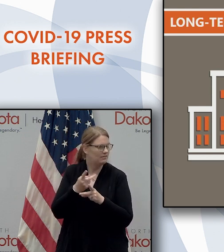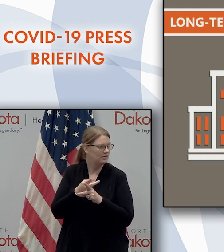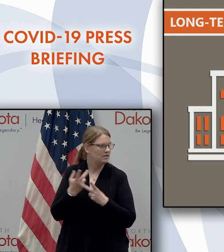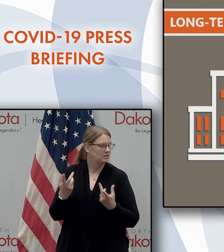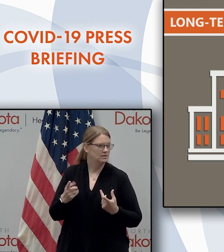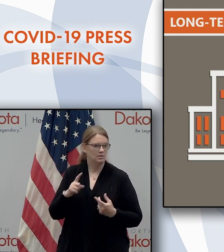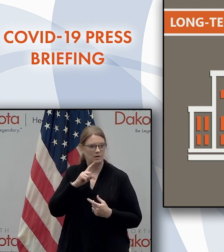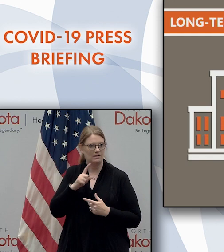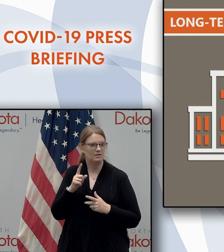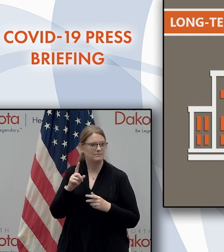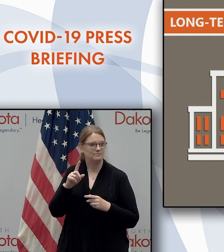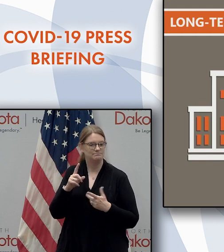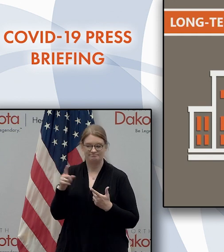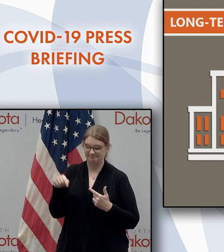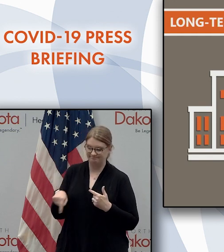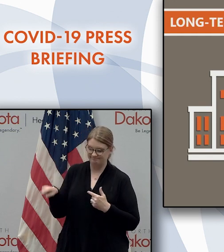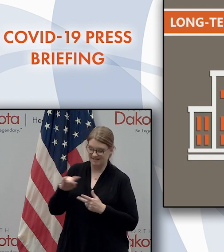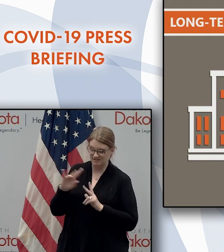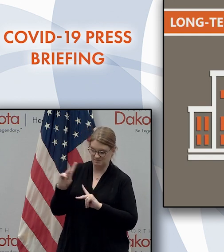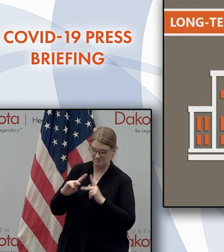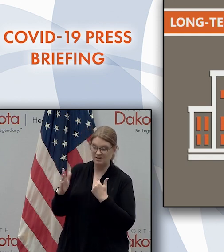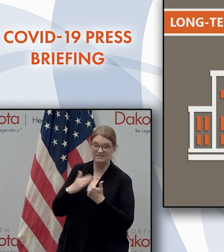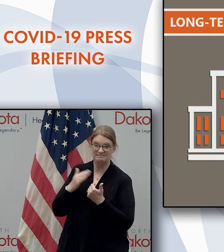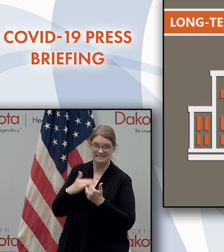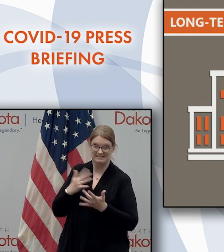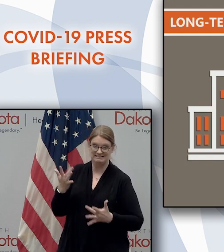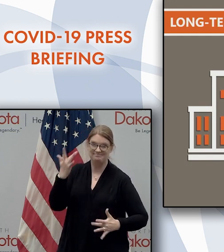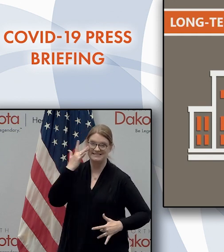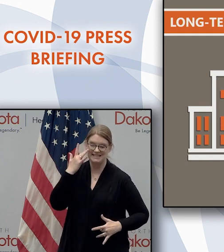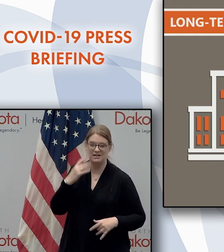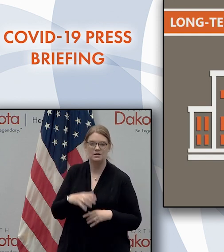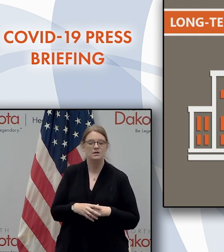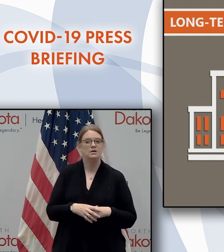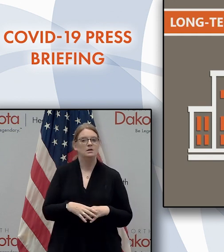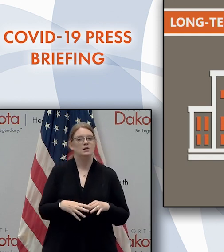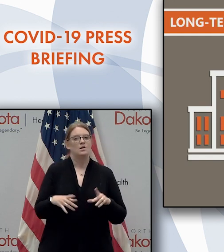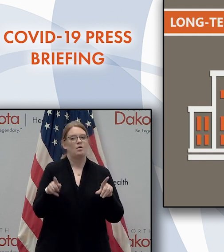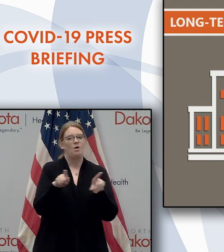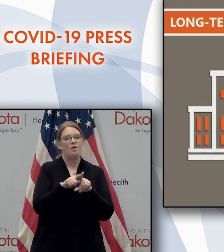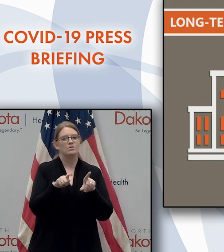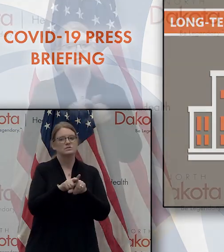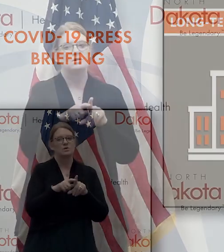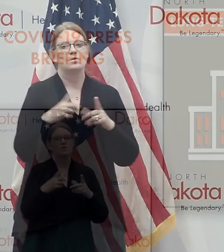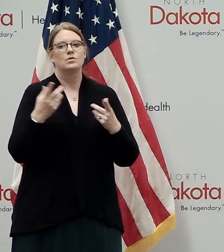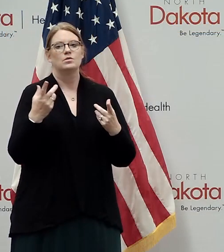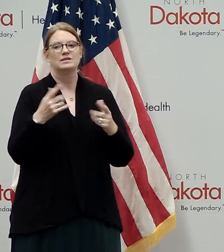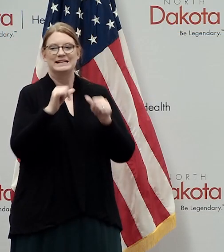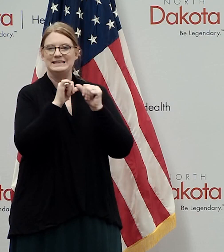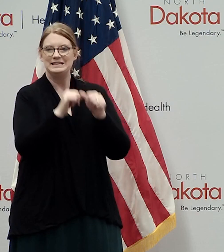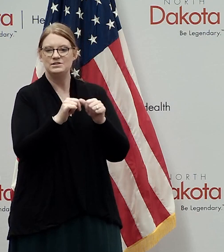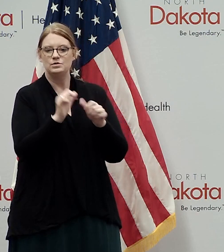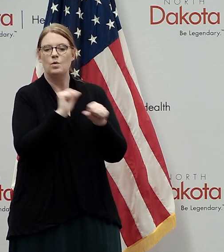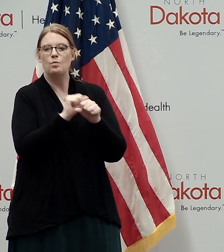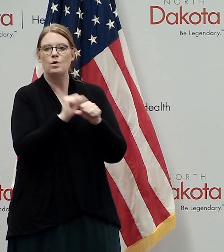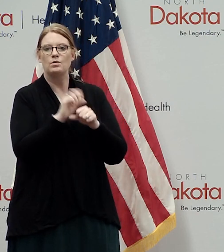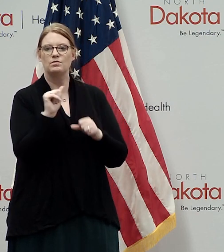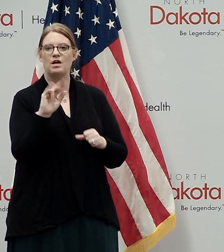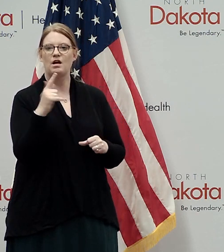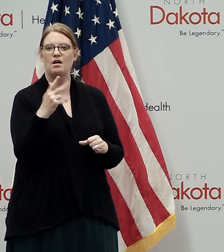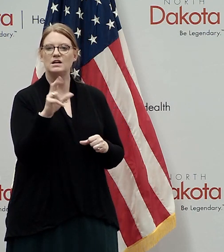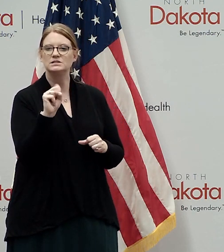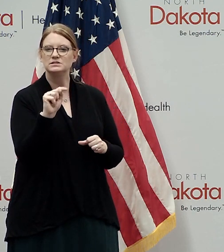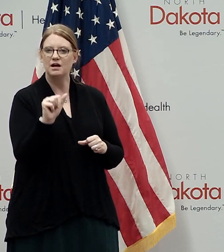our elders, who are most vulnerable. We are also, again, continuing to collaborate with Augusta